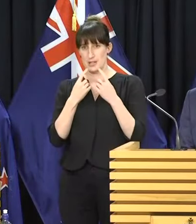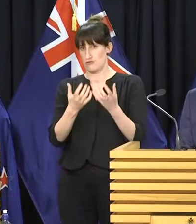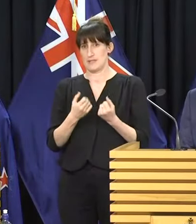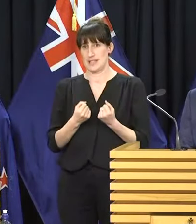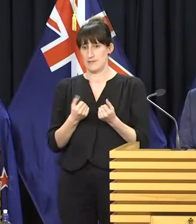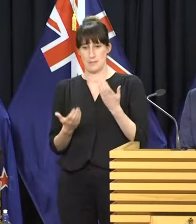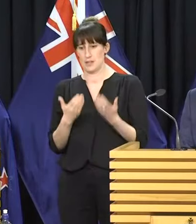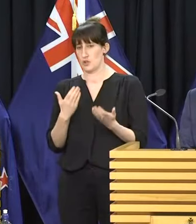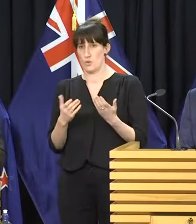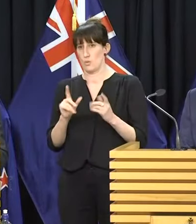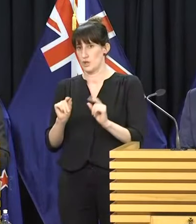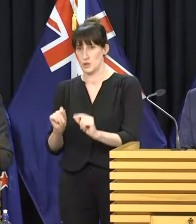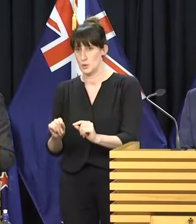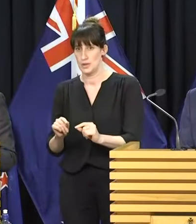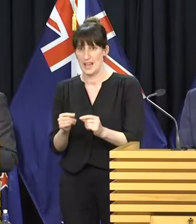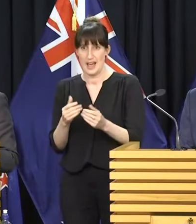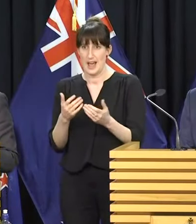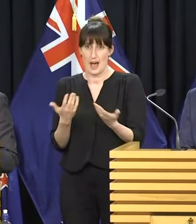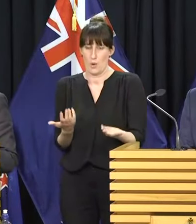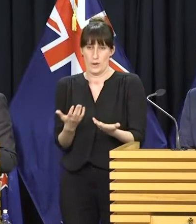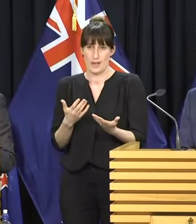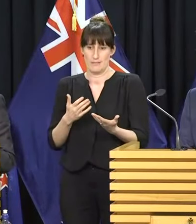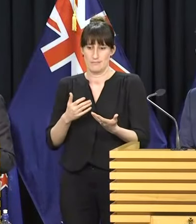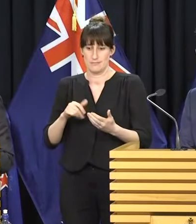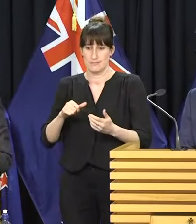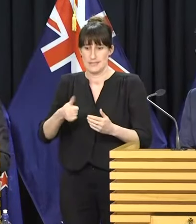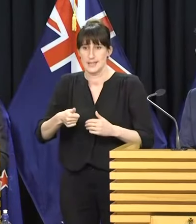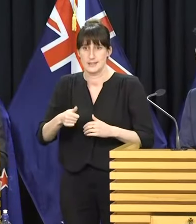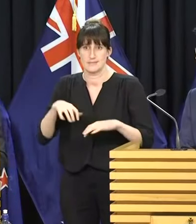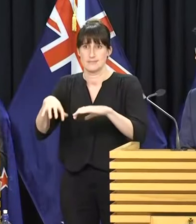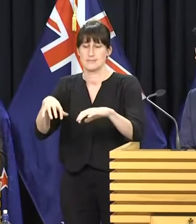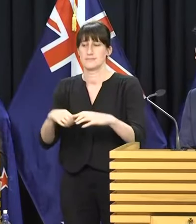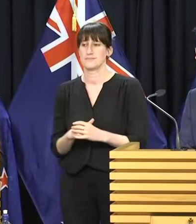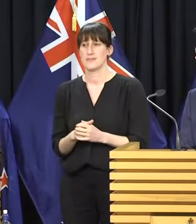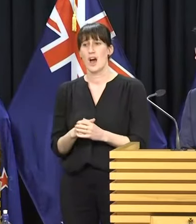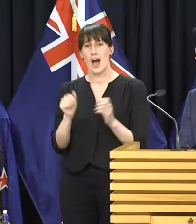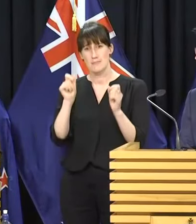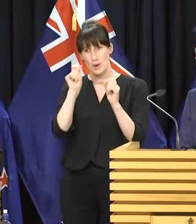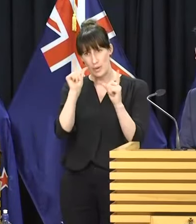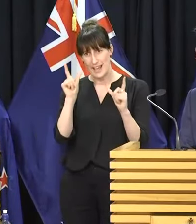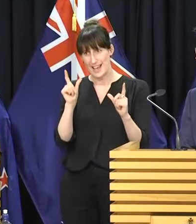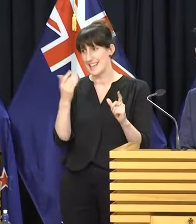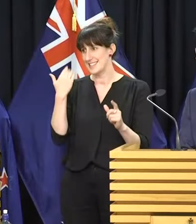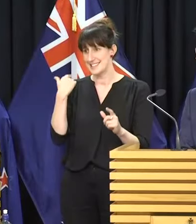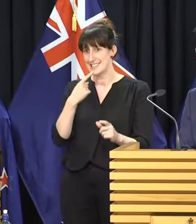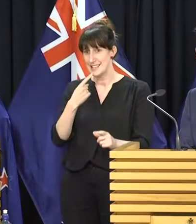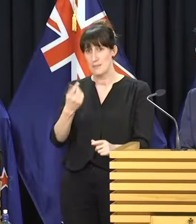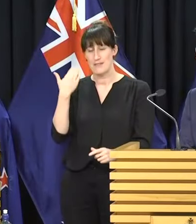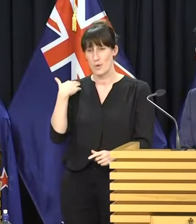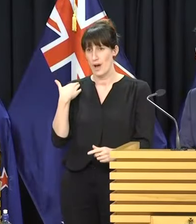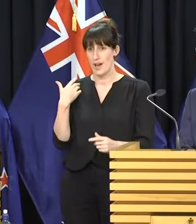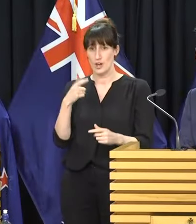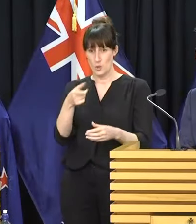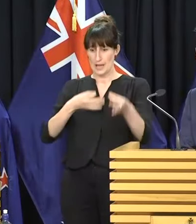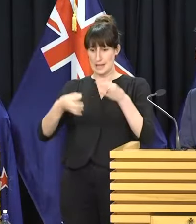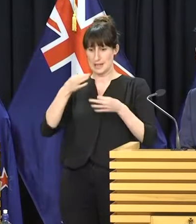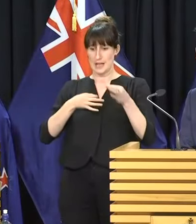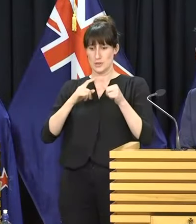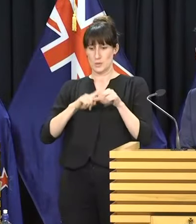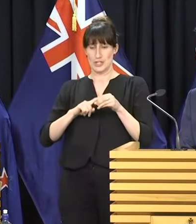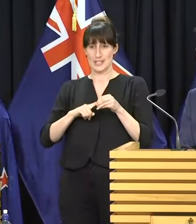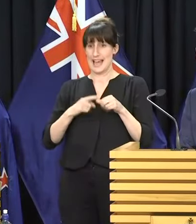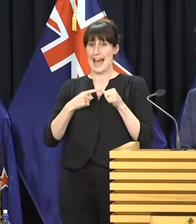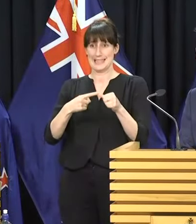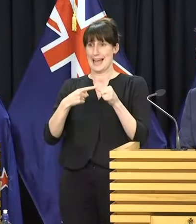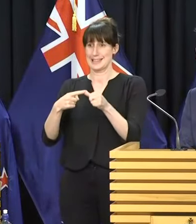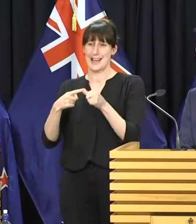information we have. Now, look, I'm aware that, as I've said, that there are a lot of questions that we don't have answers to at the moment, but